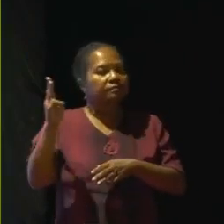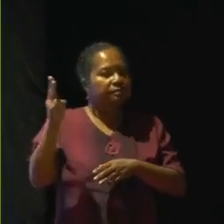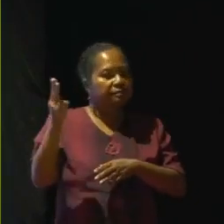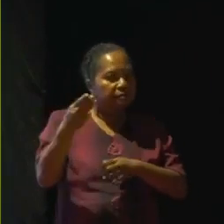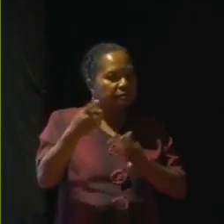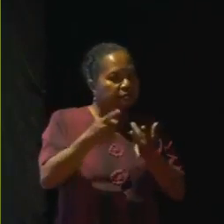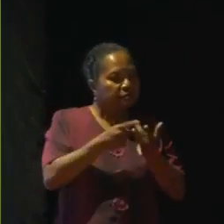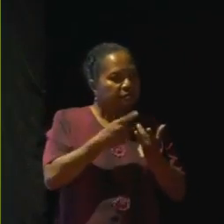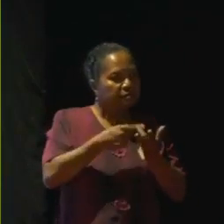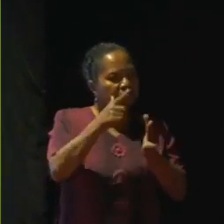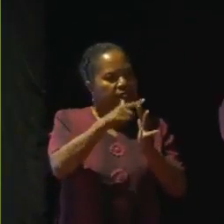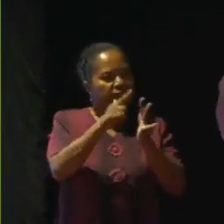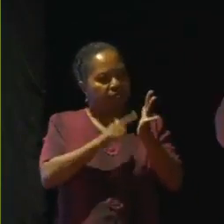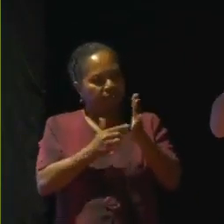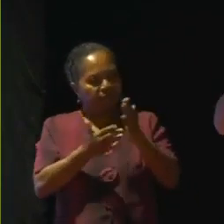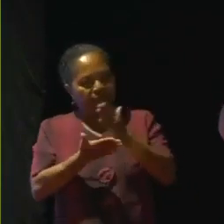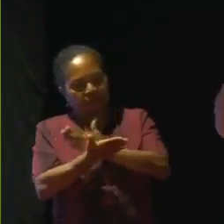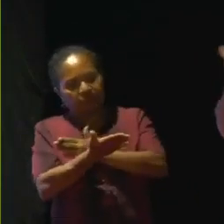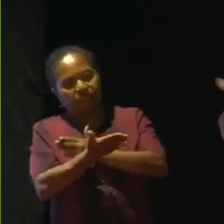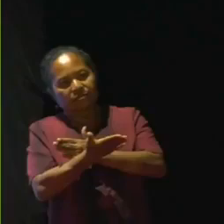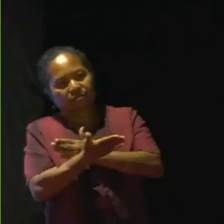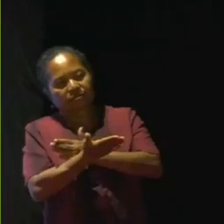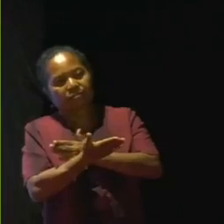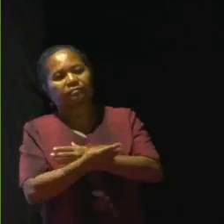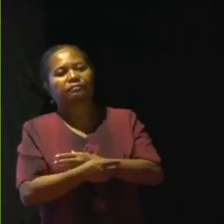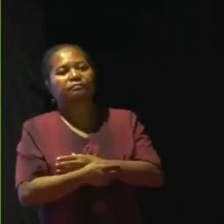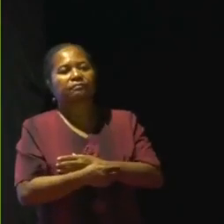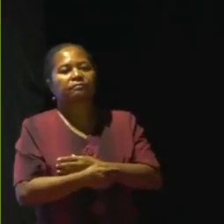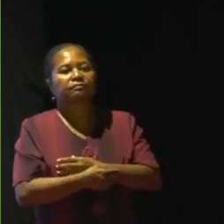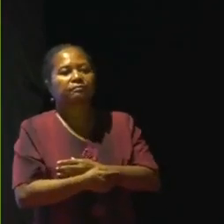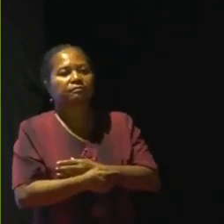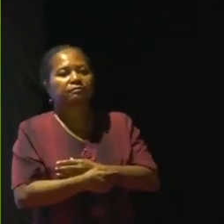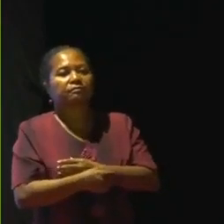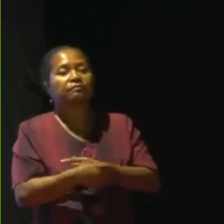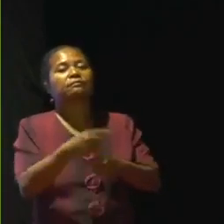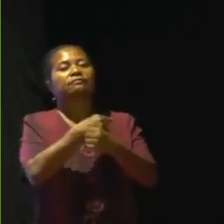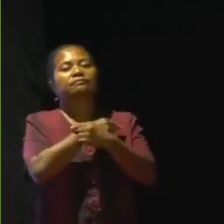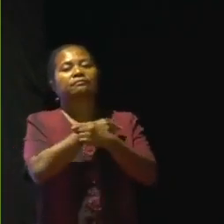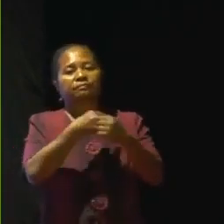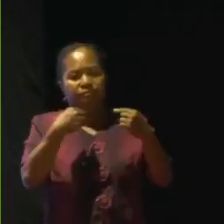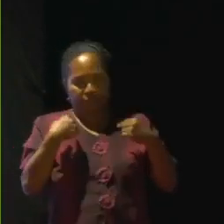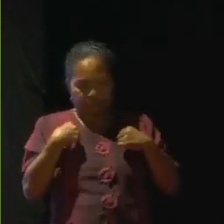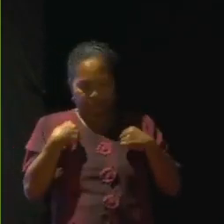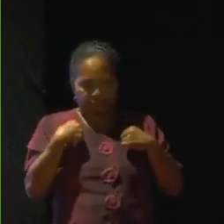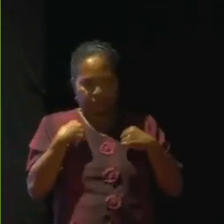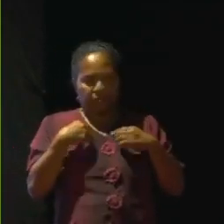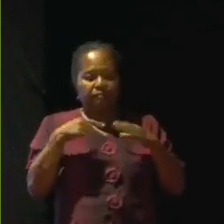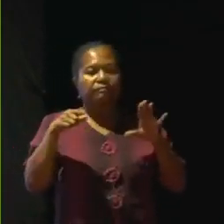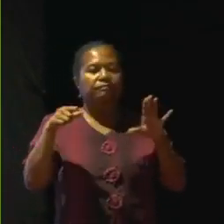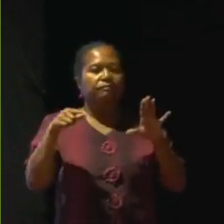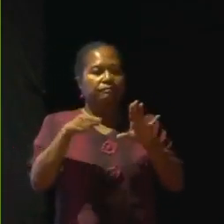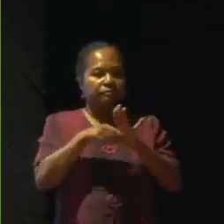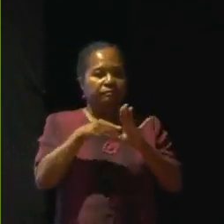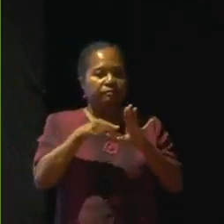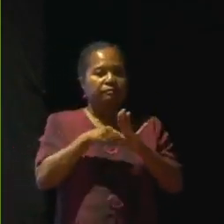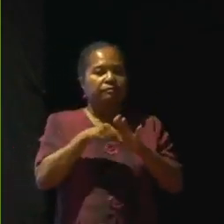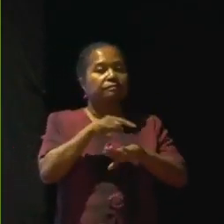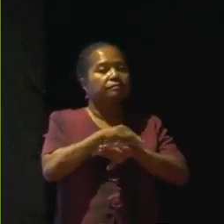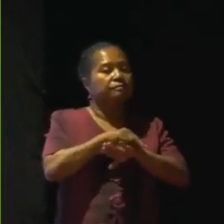our systems for that do what they call penetration testing, and we have internal practices and processes, whether that